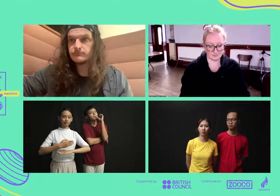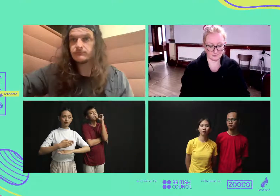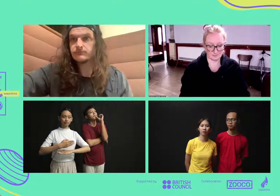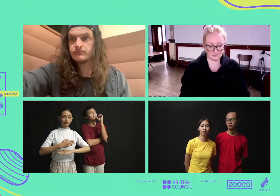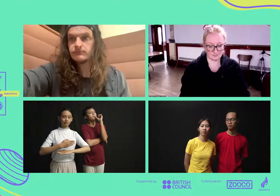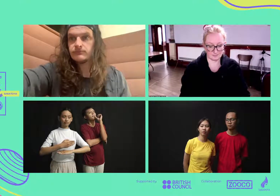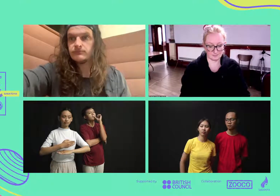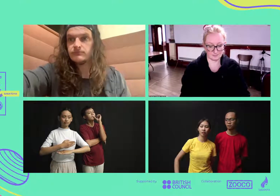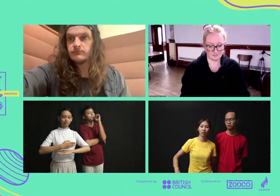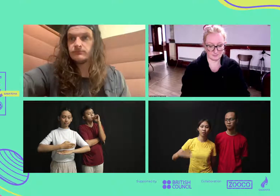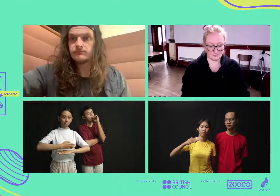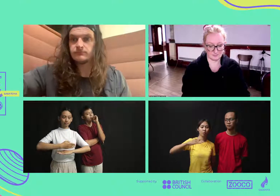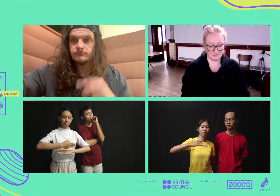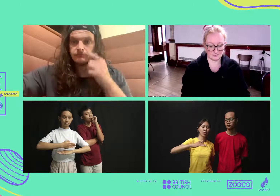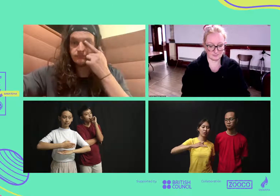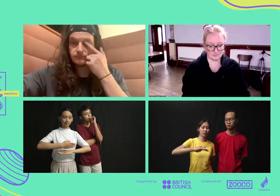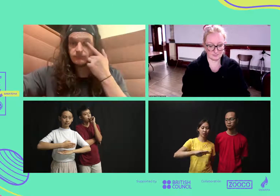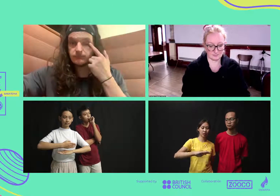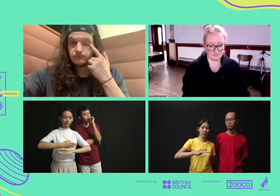away.